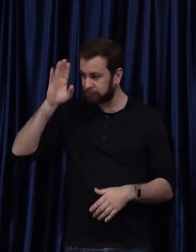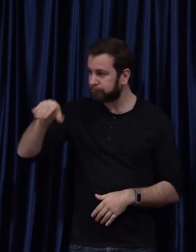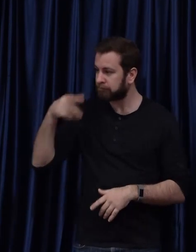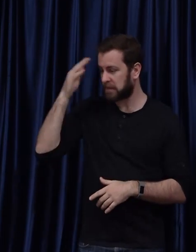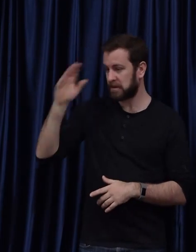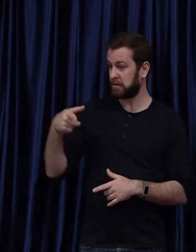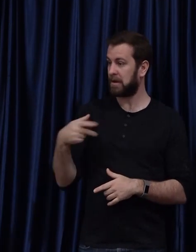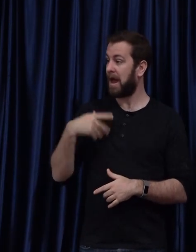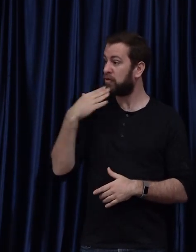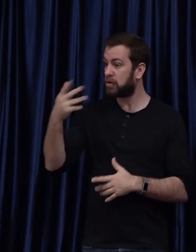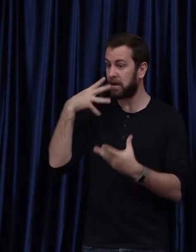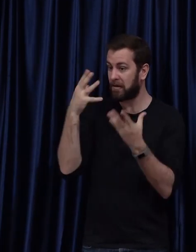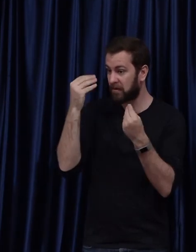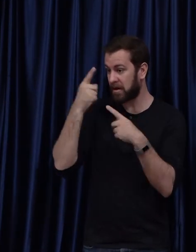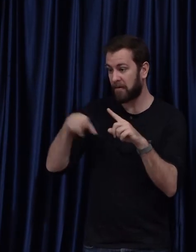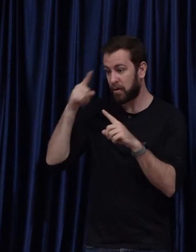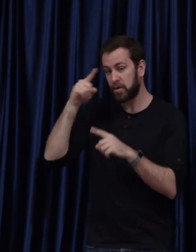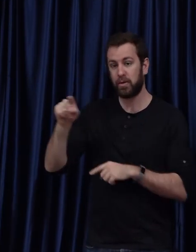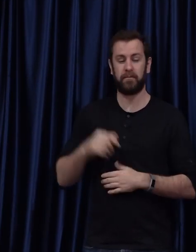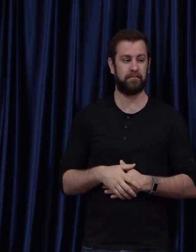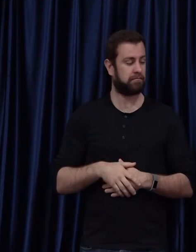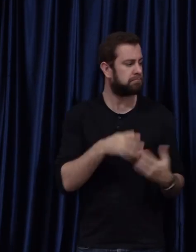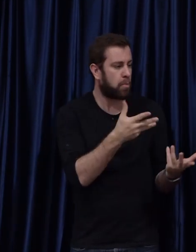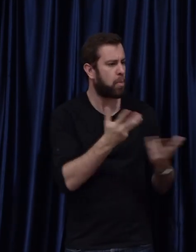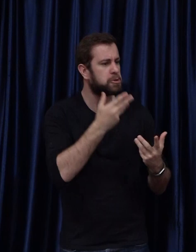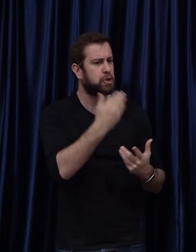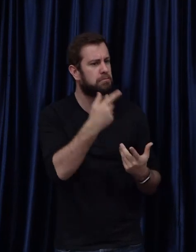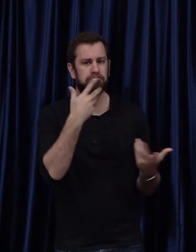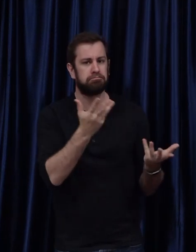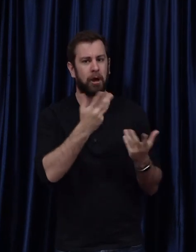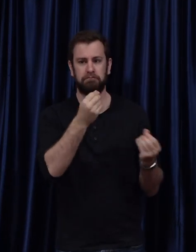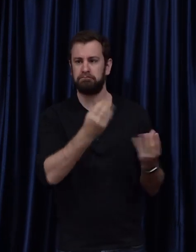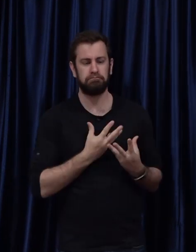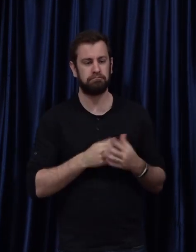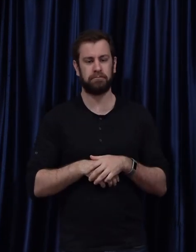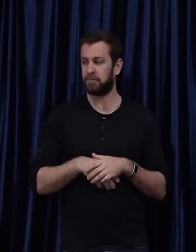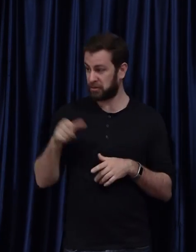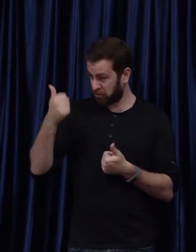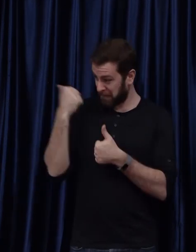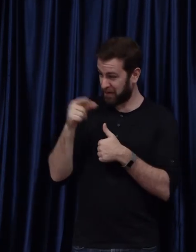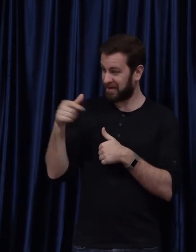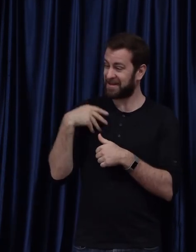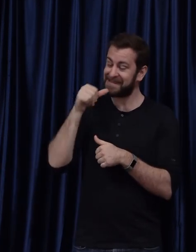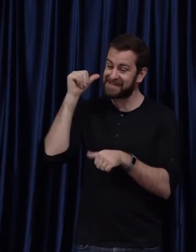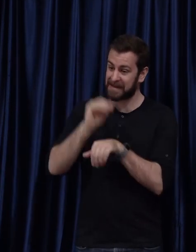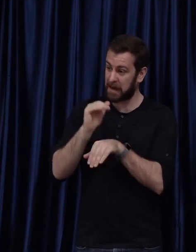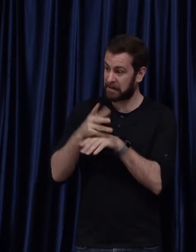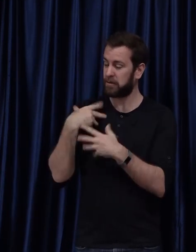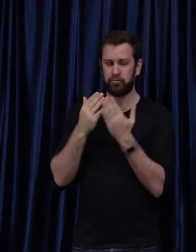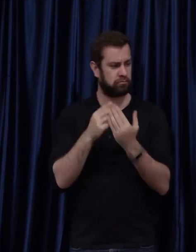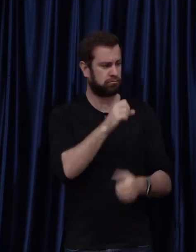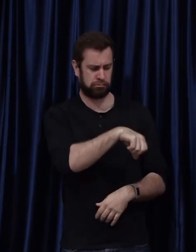ibn Mas'ud, I have good news for you. He says, tell me what's the good news. He said, you recall last night you were performing prayer? I